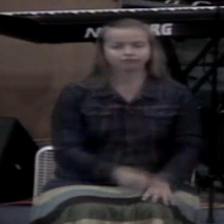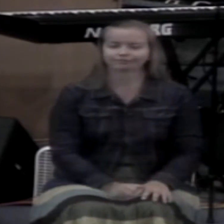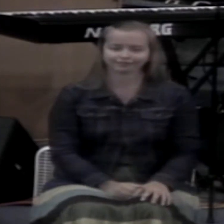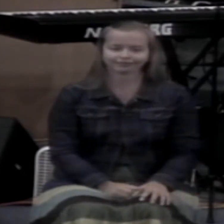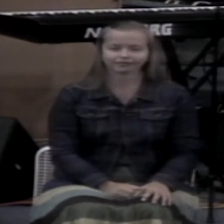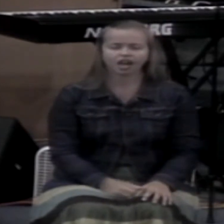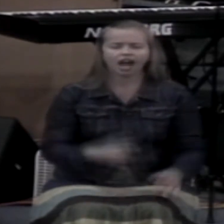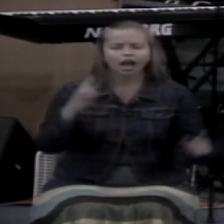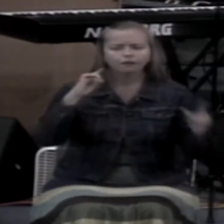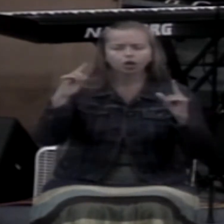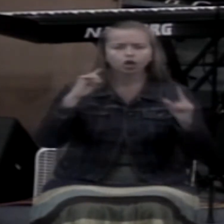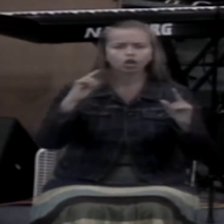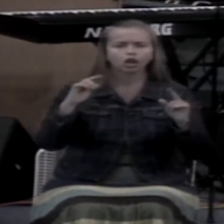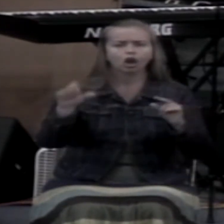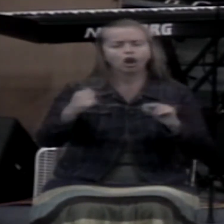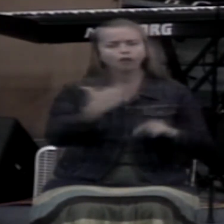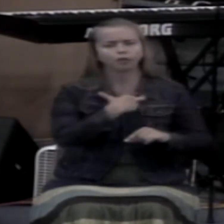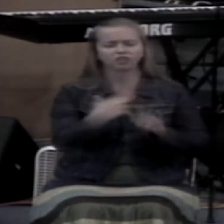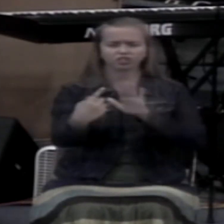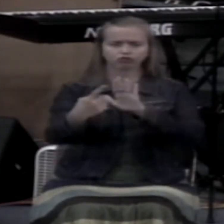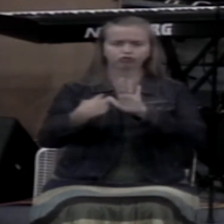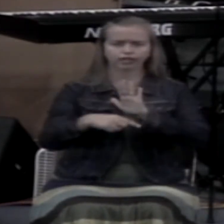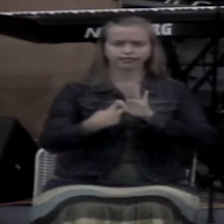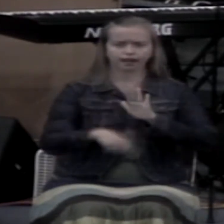of some people among us